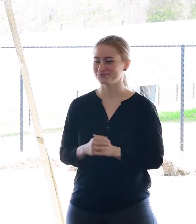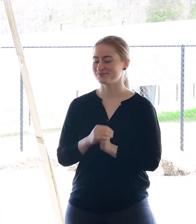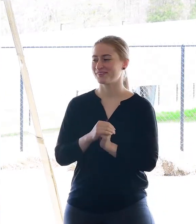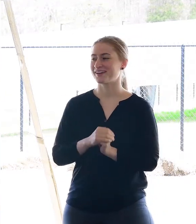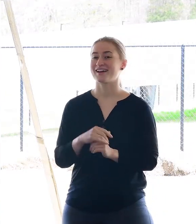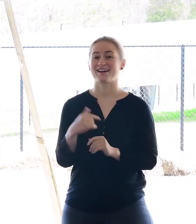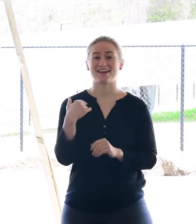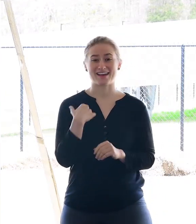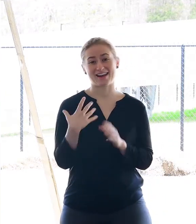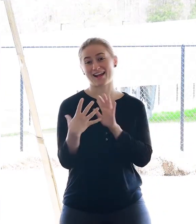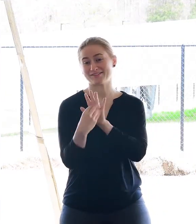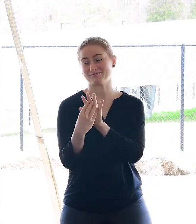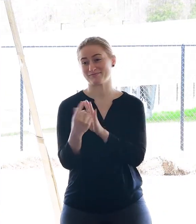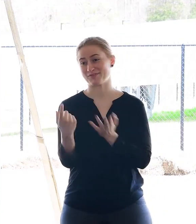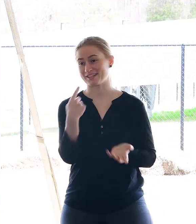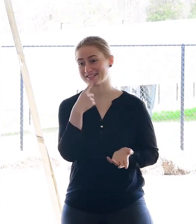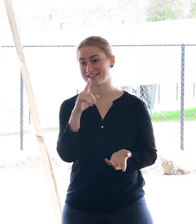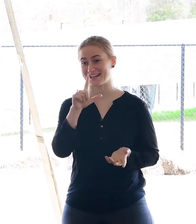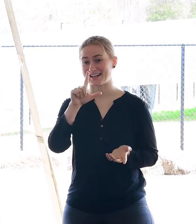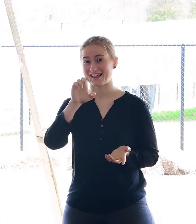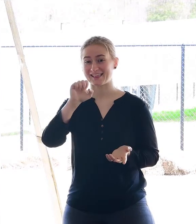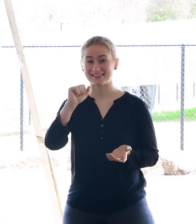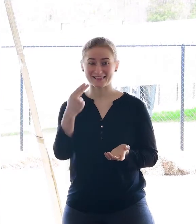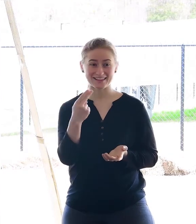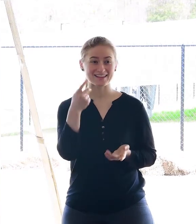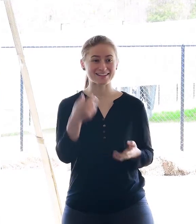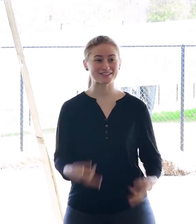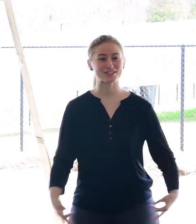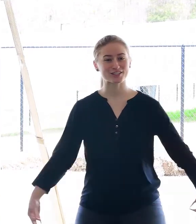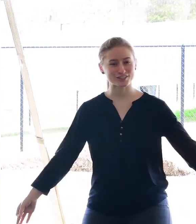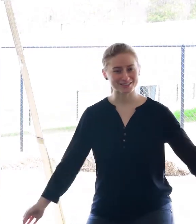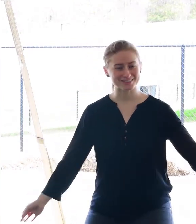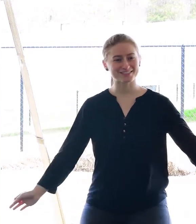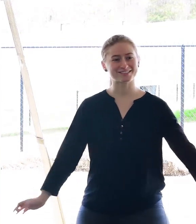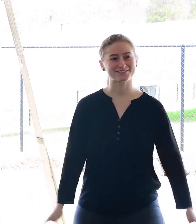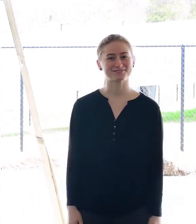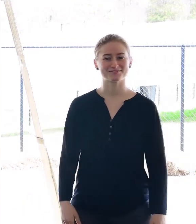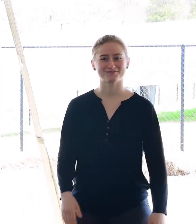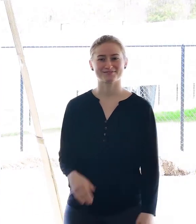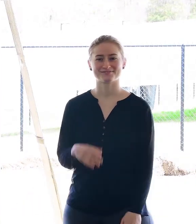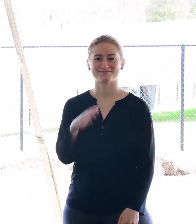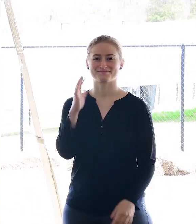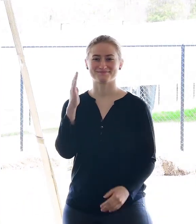And I echo what he said, Leah Miller needs to take a curtsy.